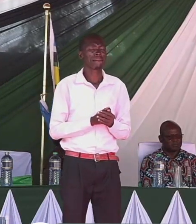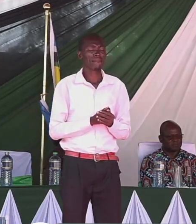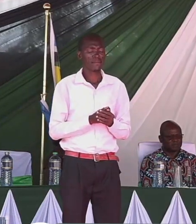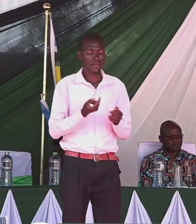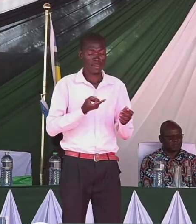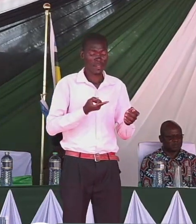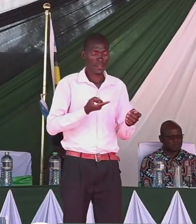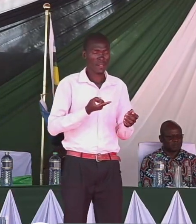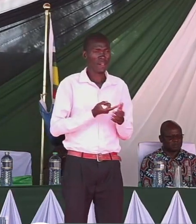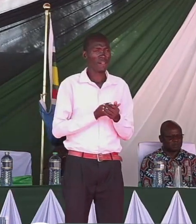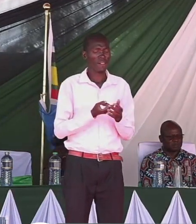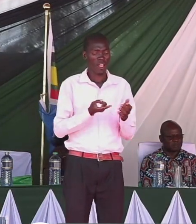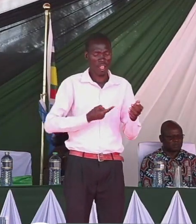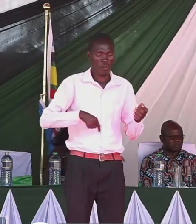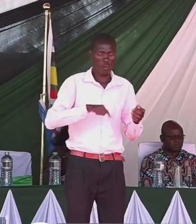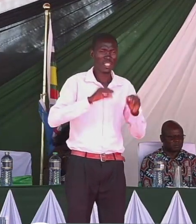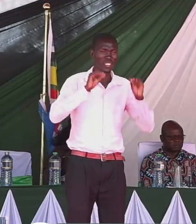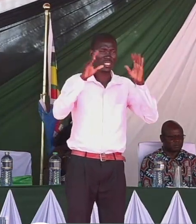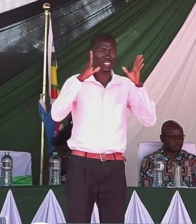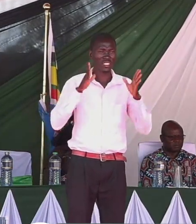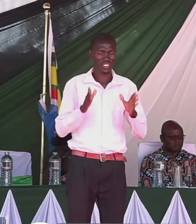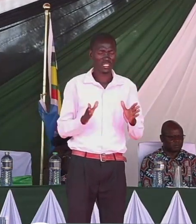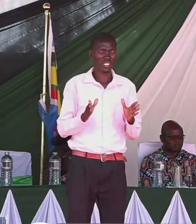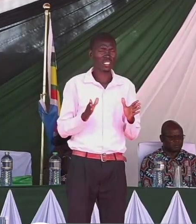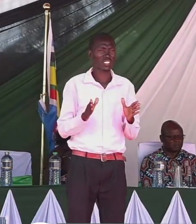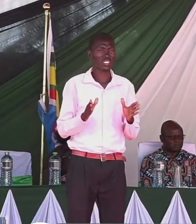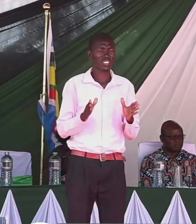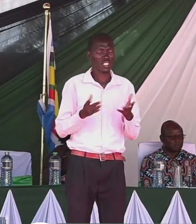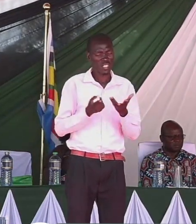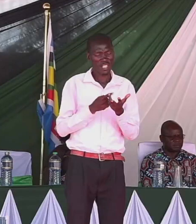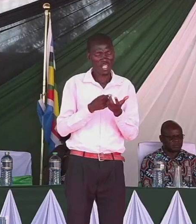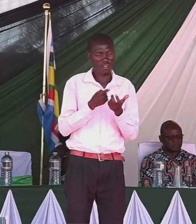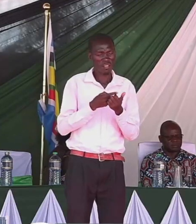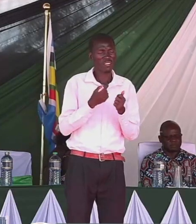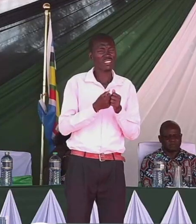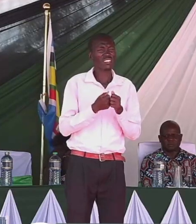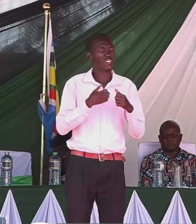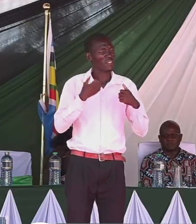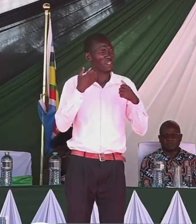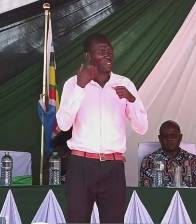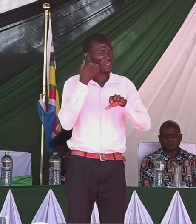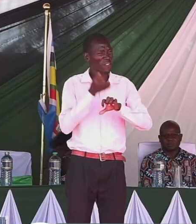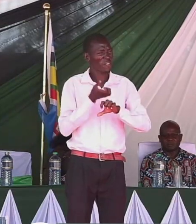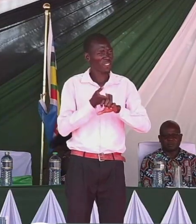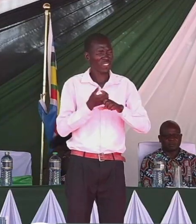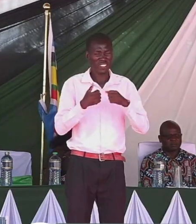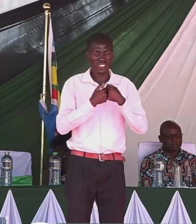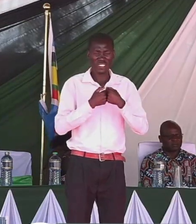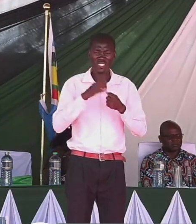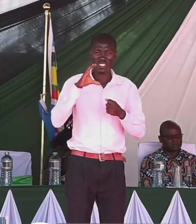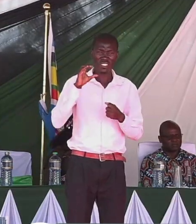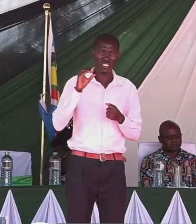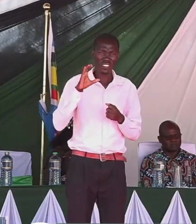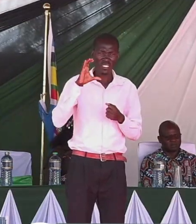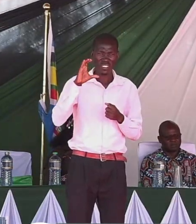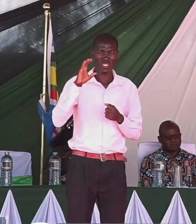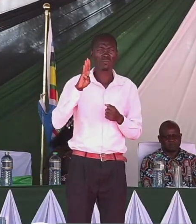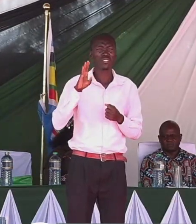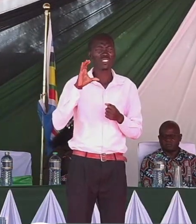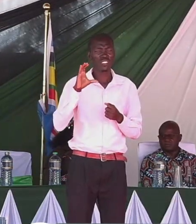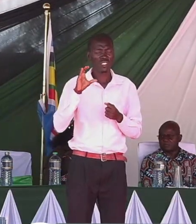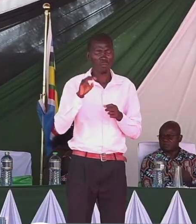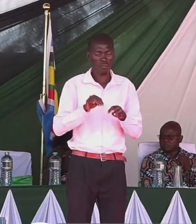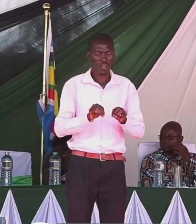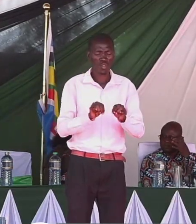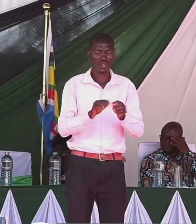our teachers are, quite a number of them are having difficulty in adapting to the CBC methods of